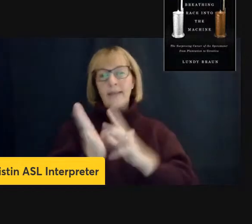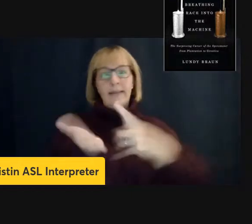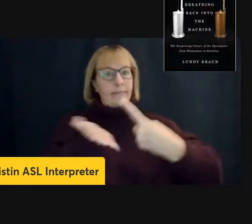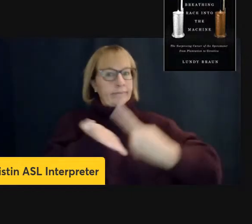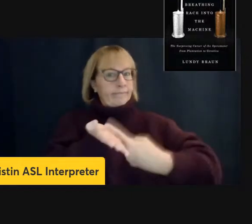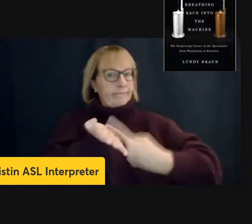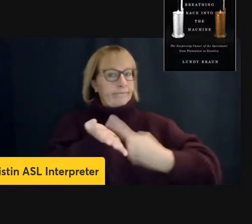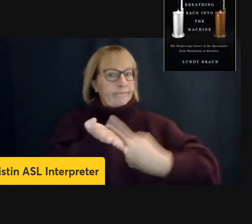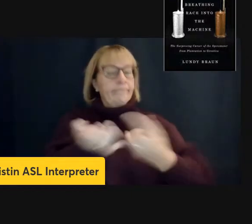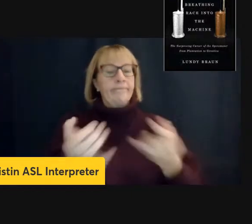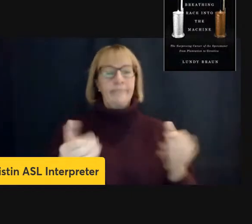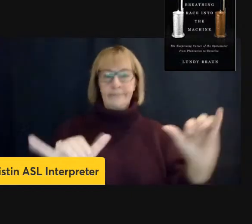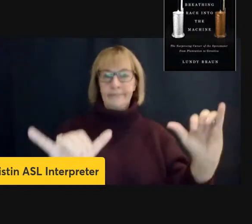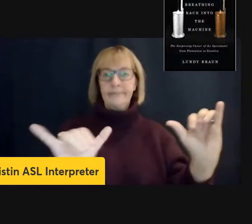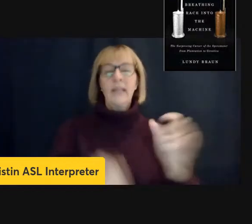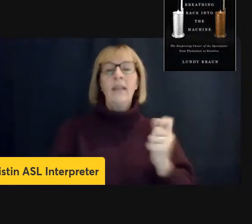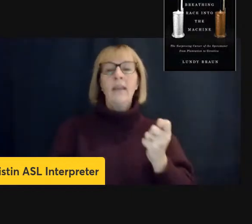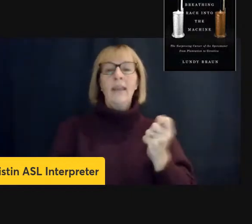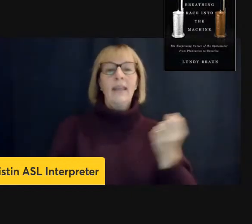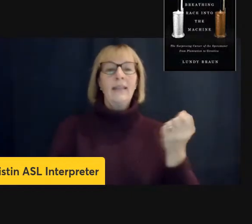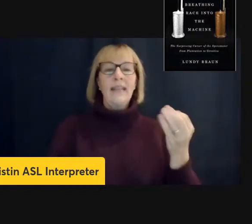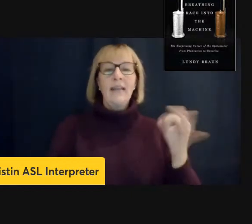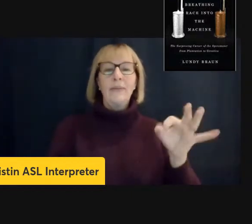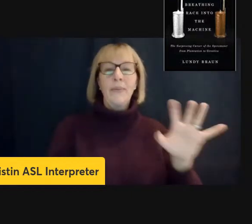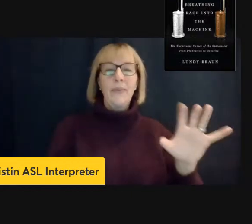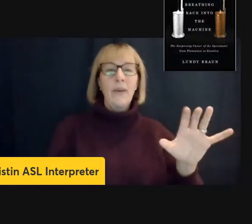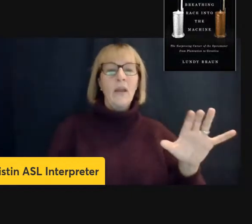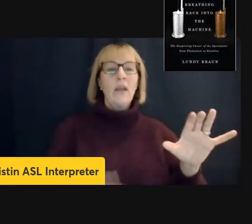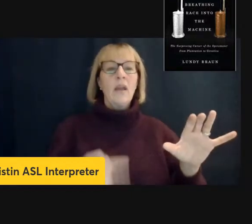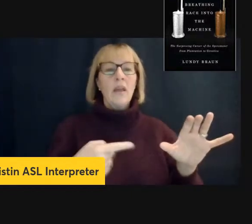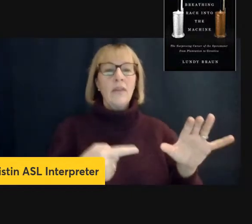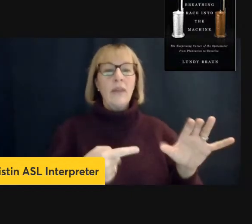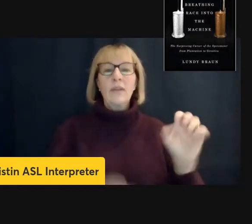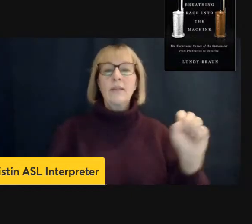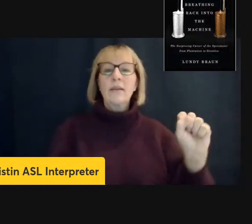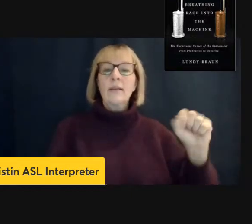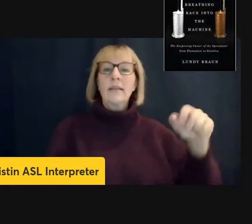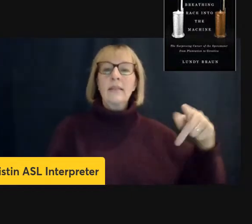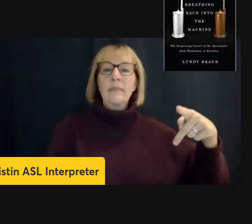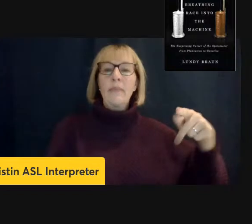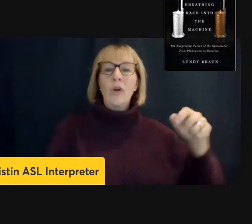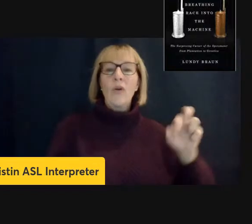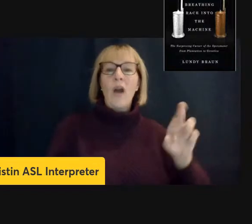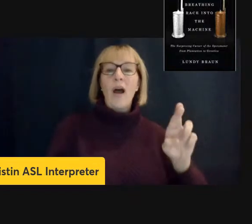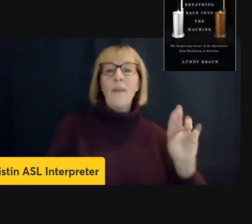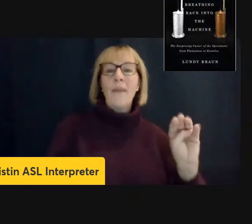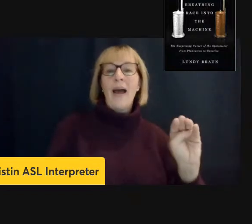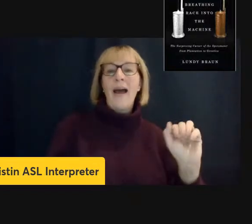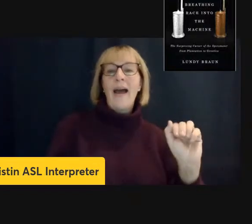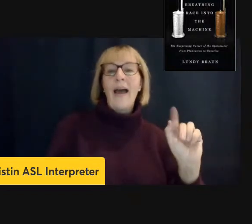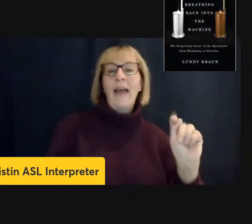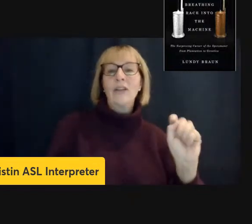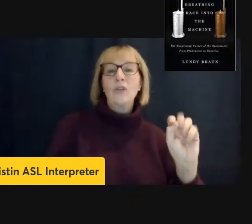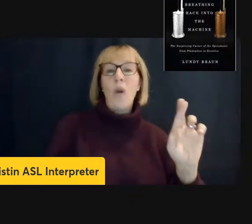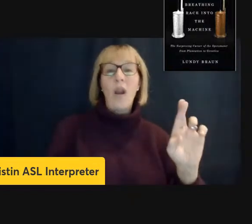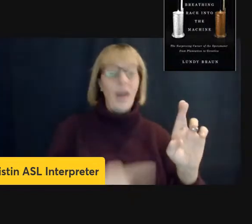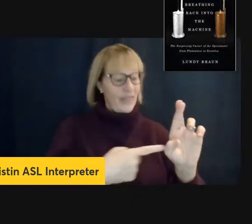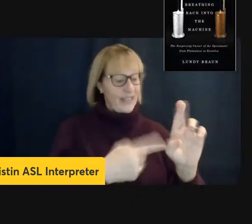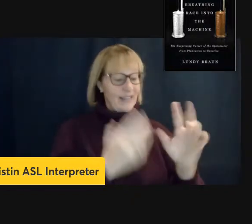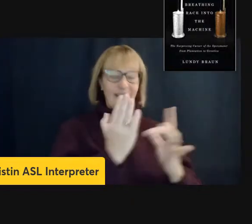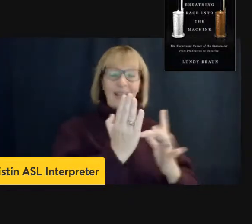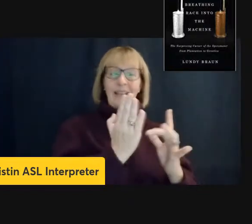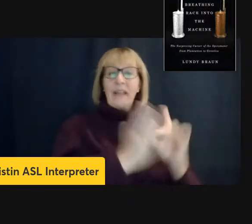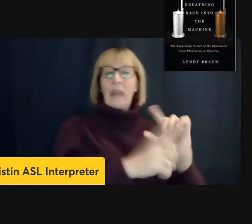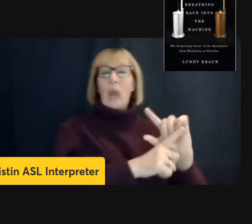of the 19th century, there was enthusiasm for the spirometer as a technologically innovative